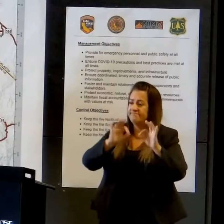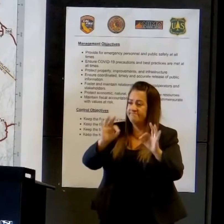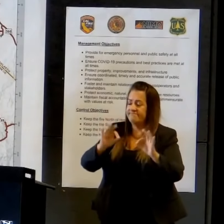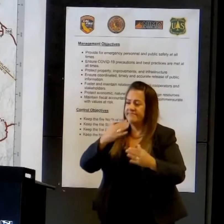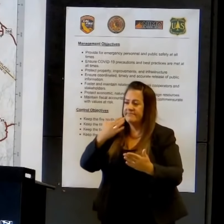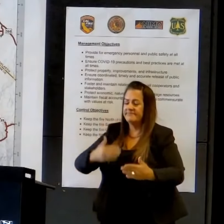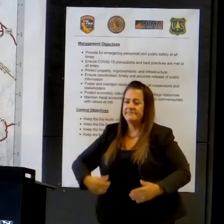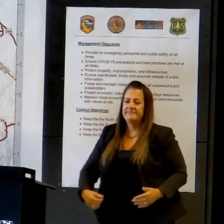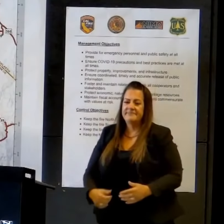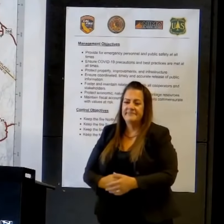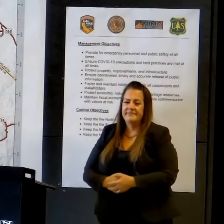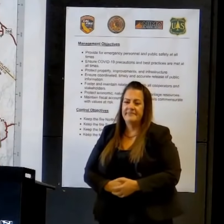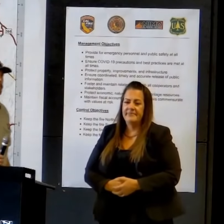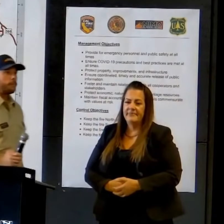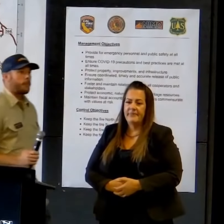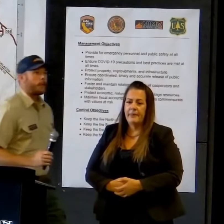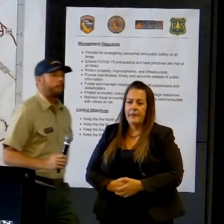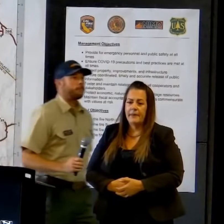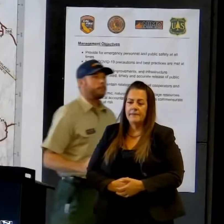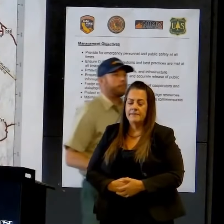Thank you.